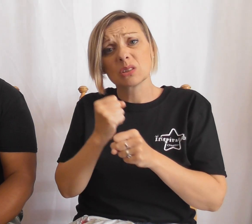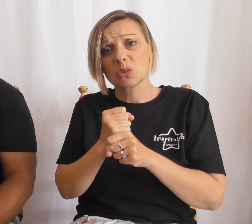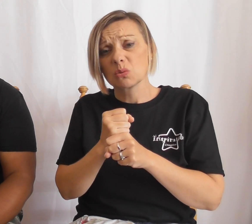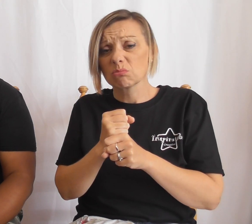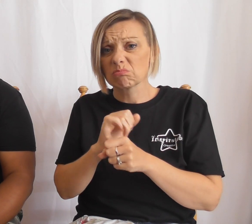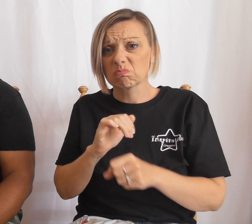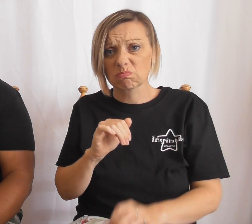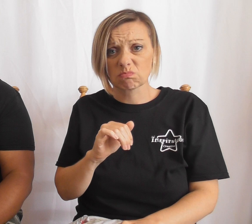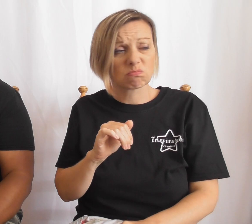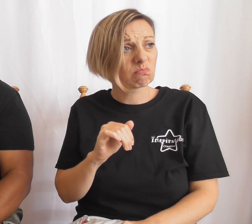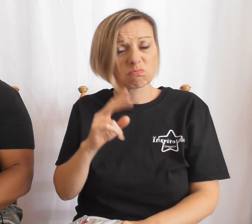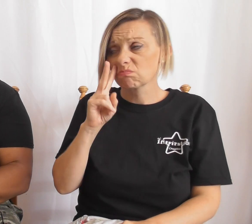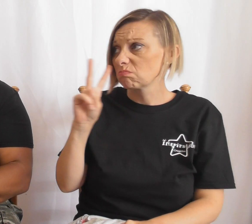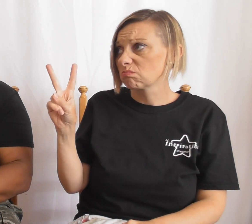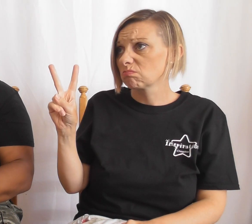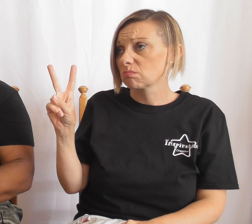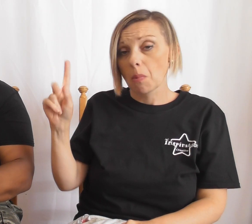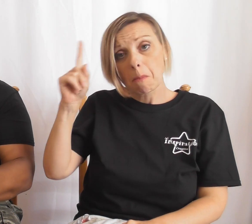him.